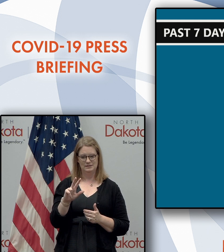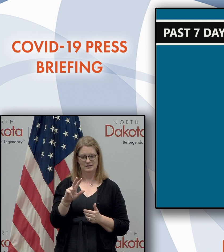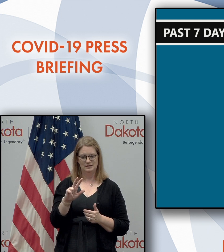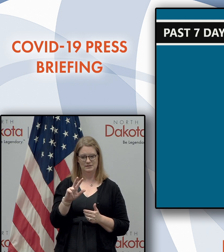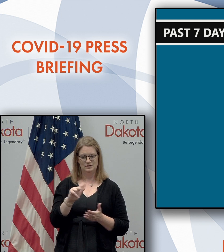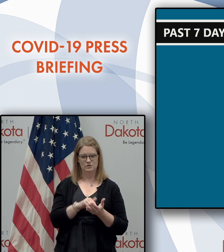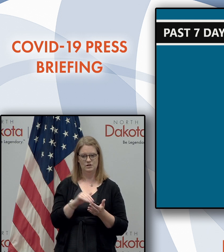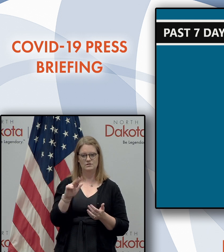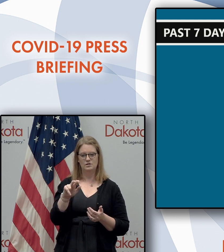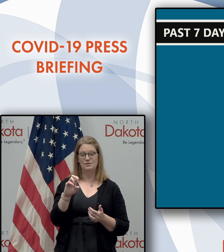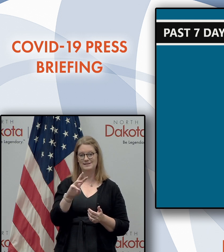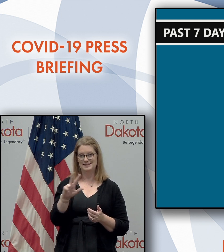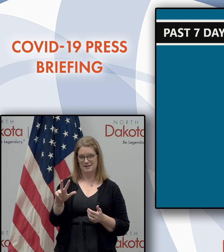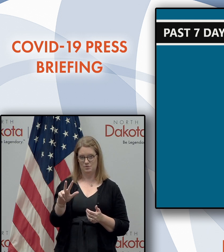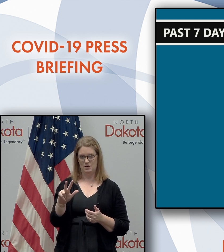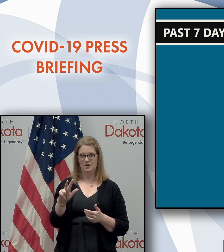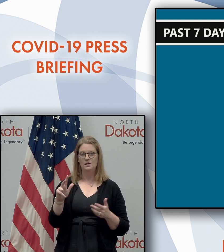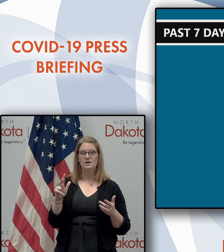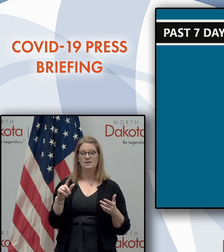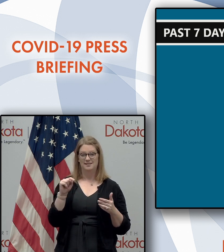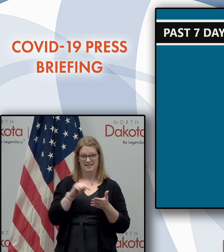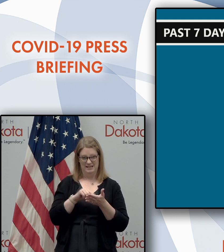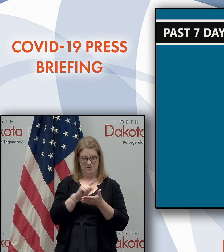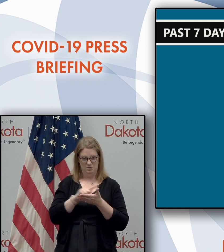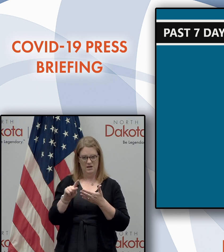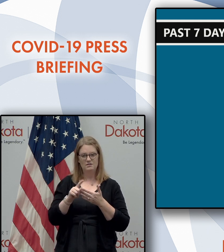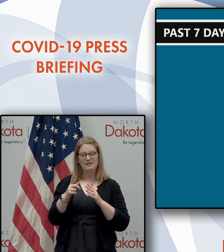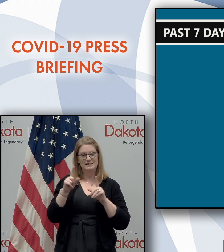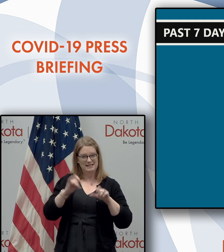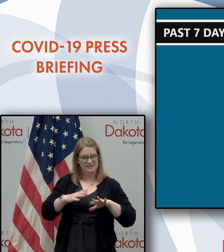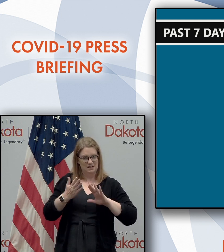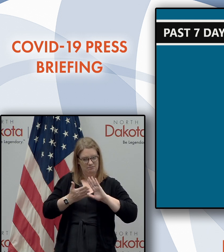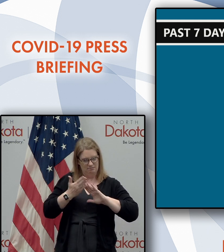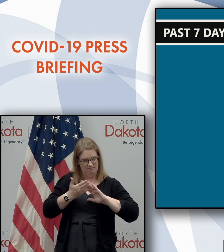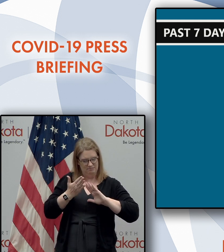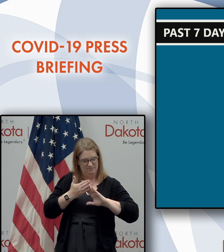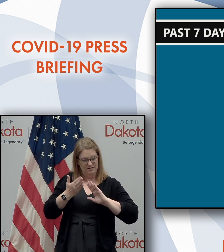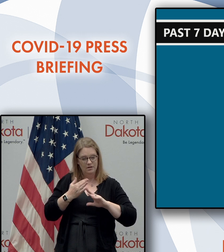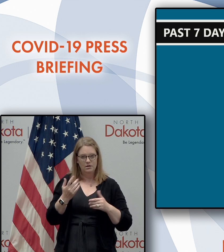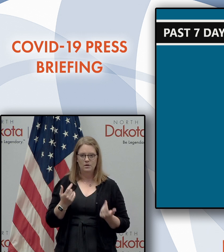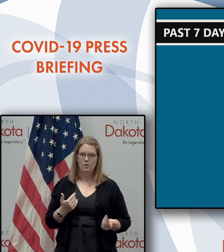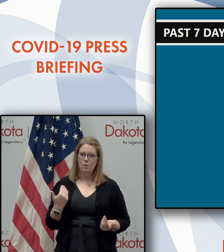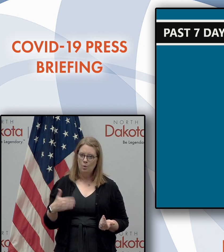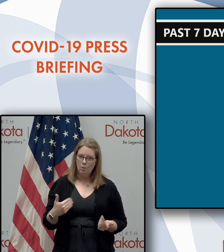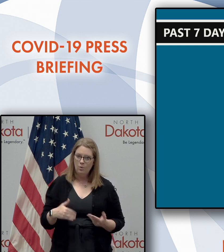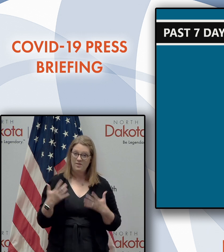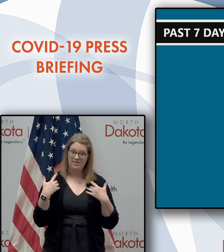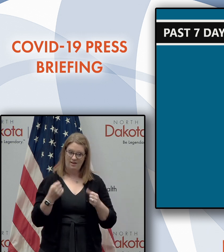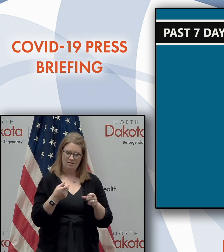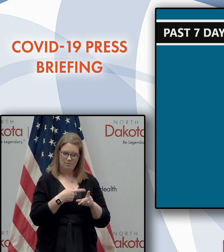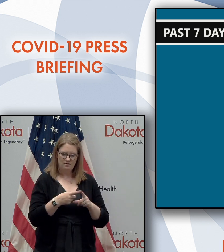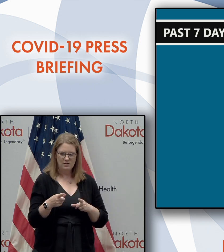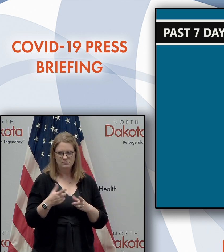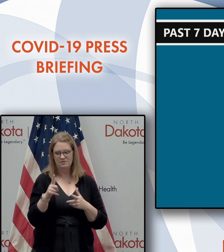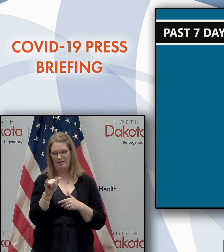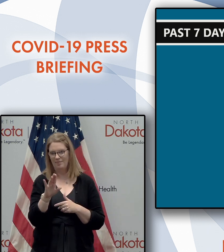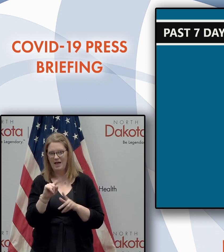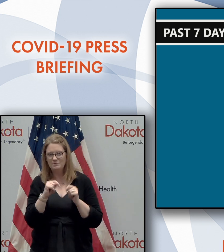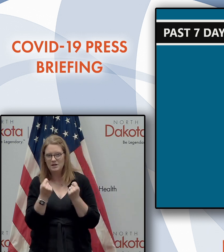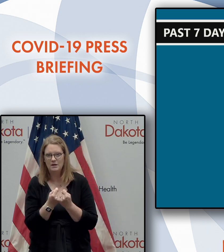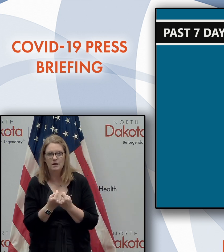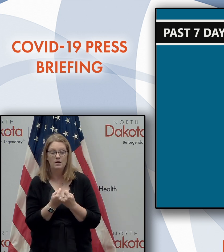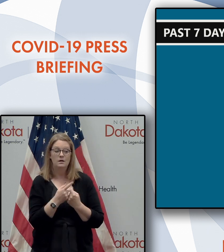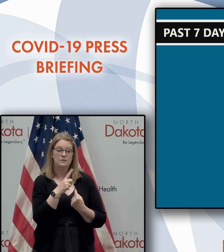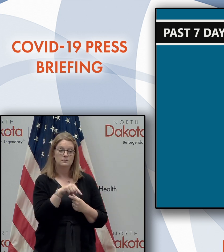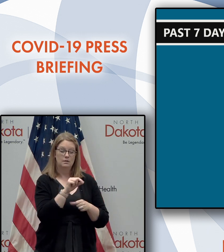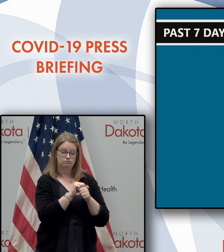365,000 tests that were completed this week. Again, thanks to all the folks that were involved, the health professionals and the lab team, for